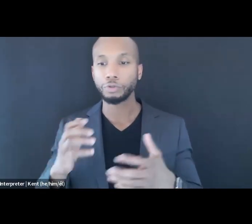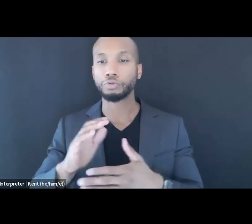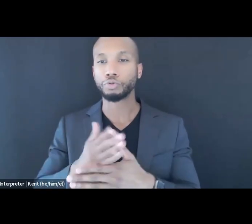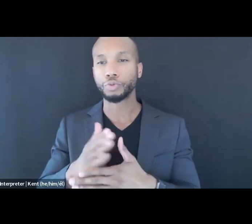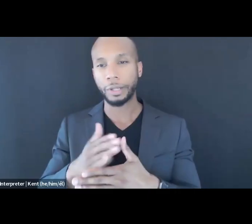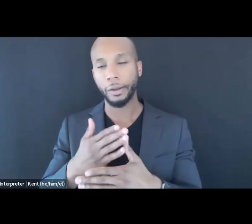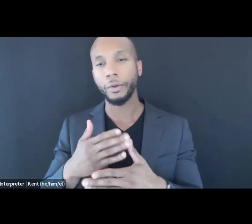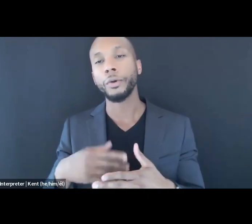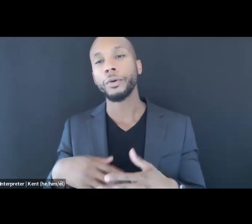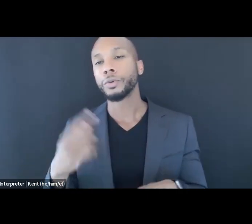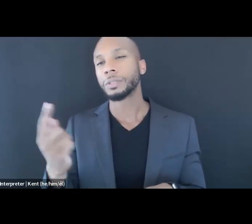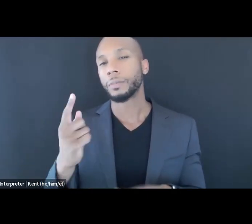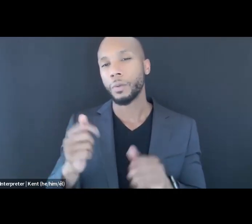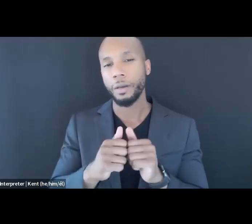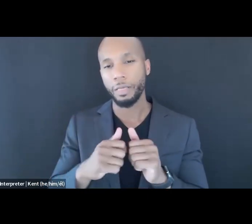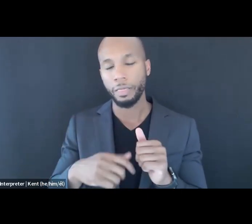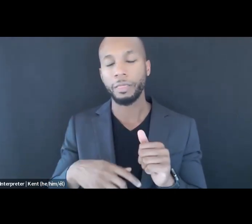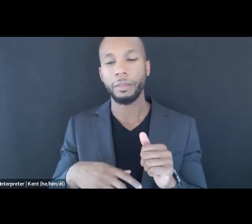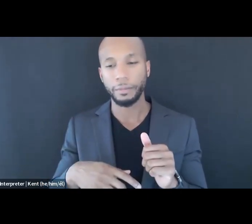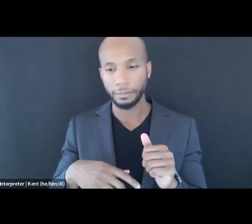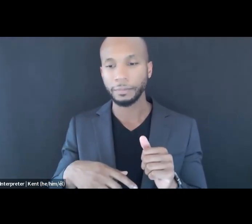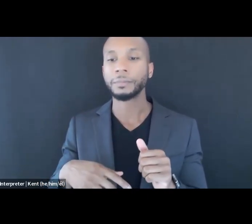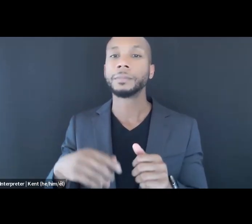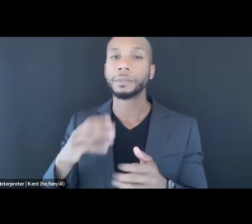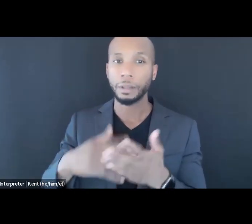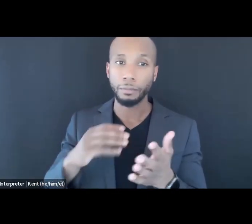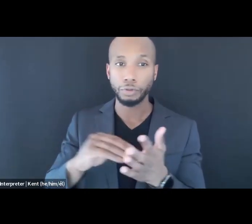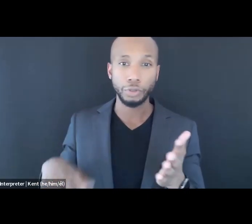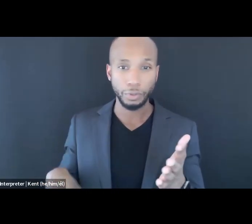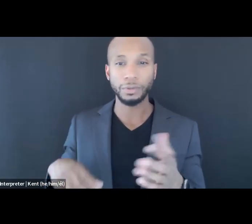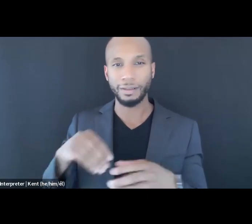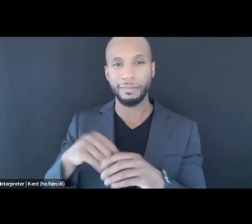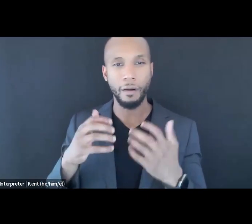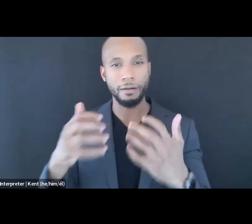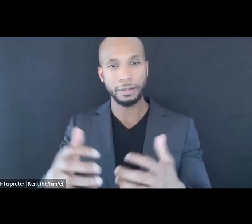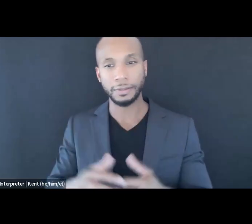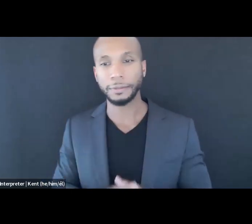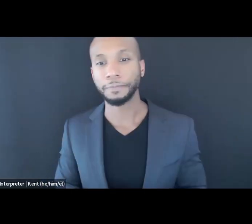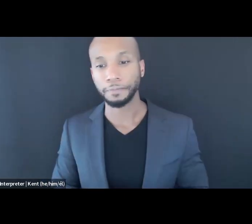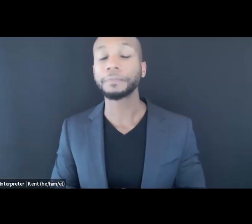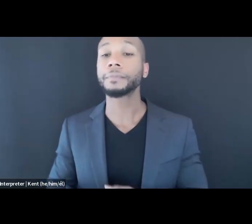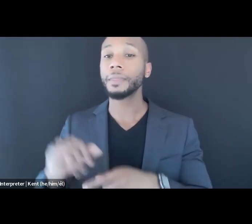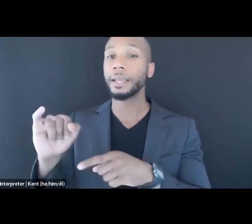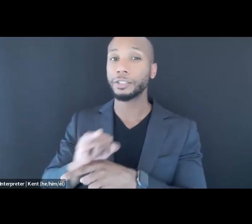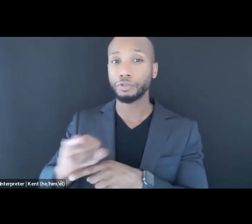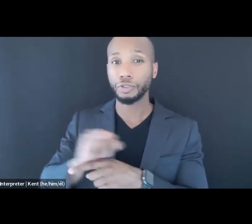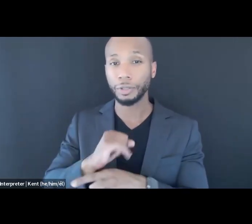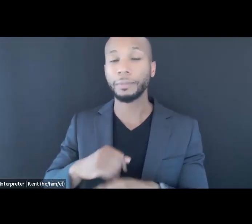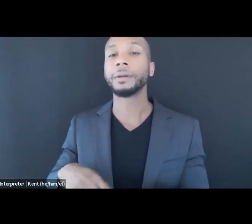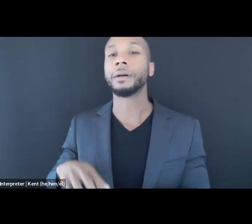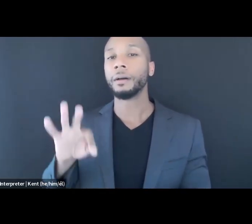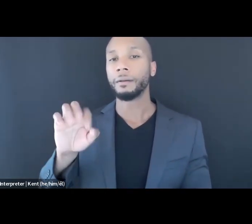share something with some of the students in the audience. Internships and fellowship